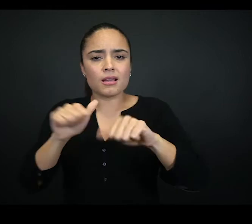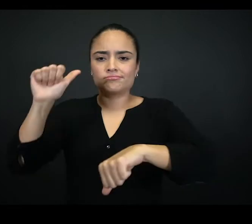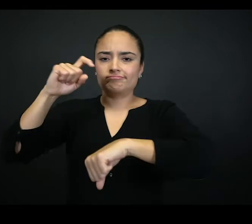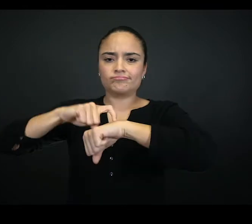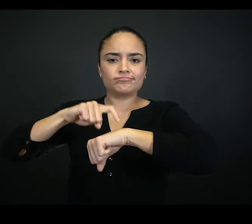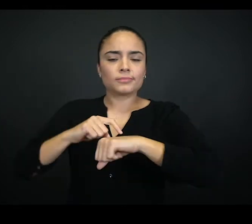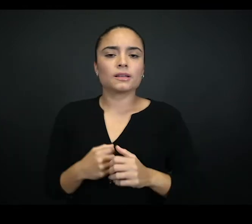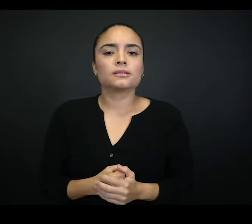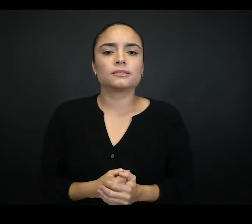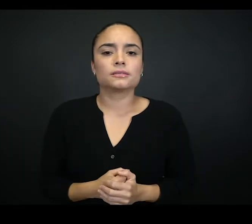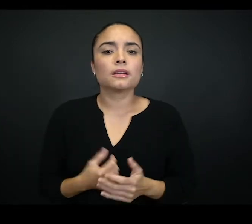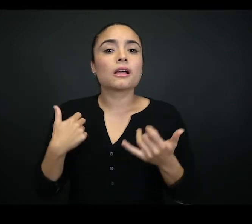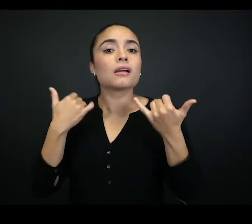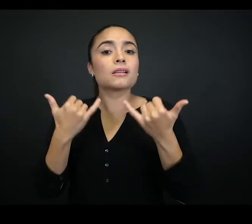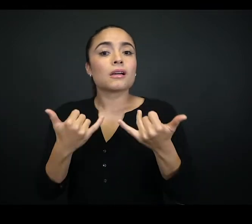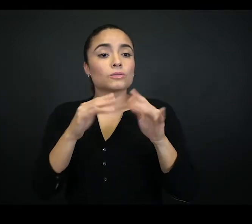right through here.